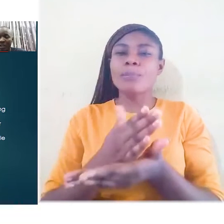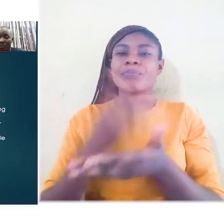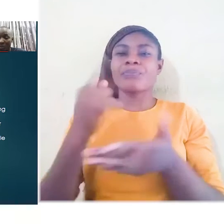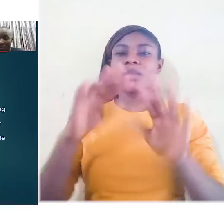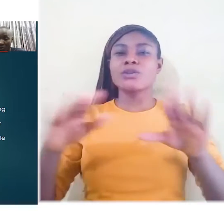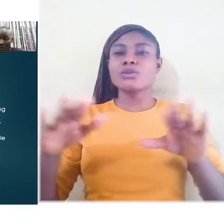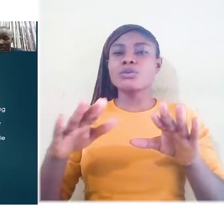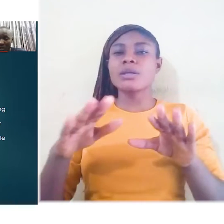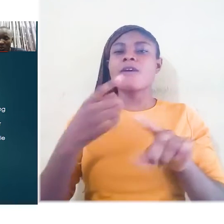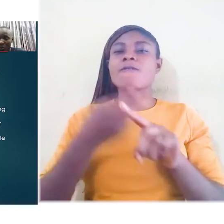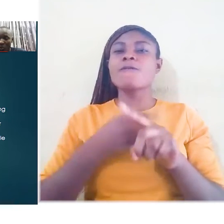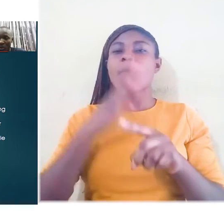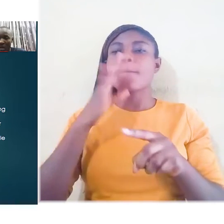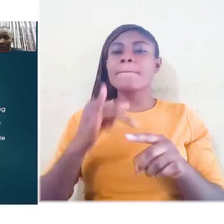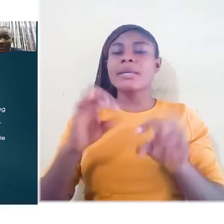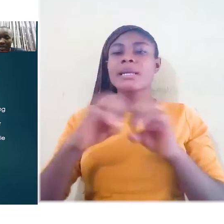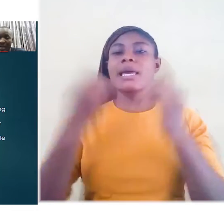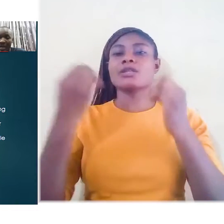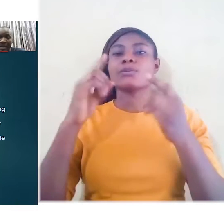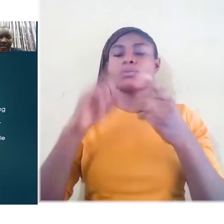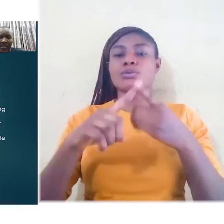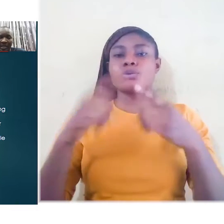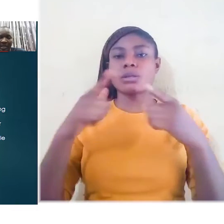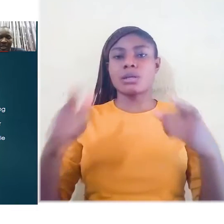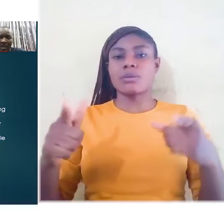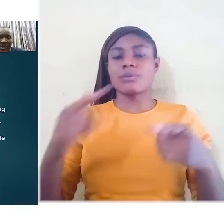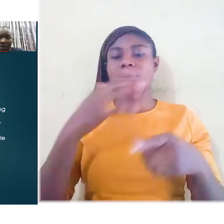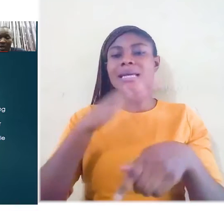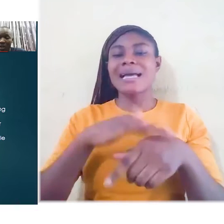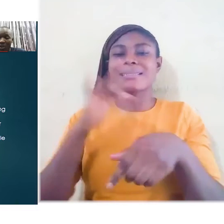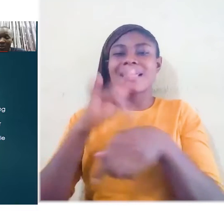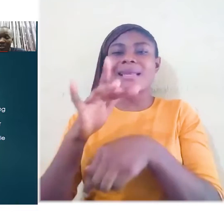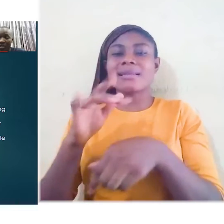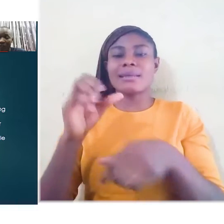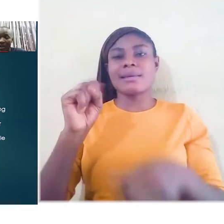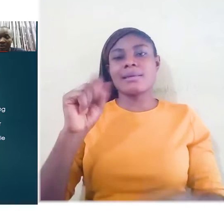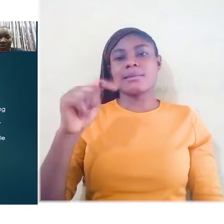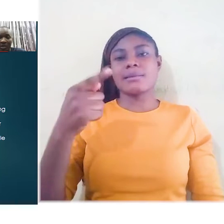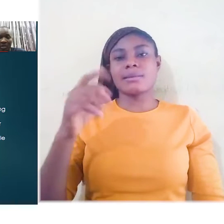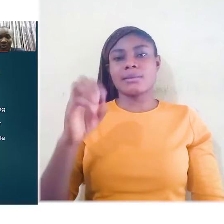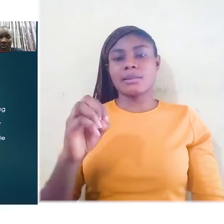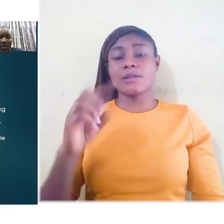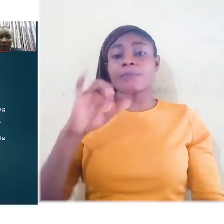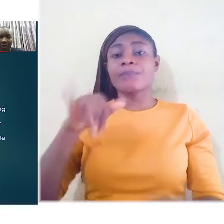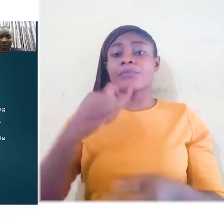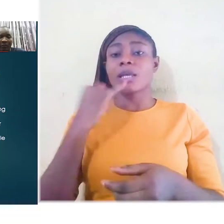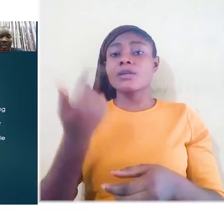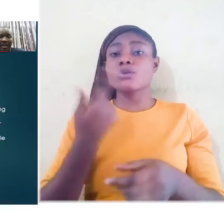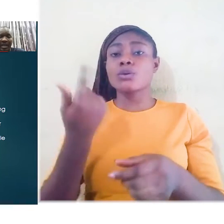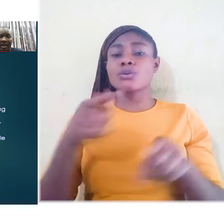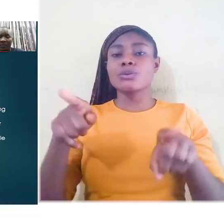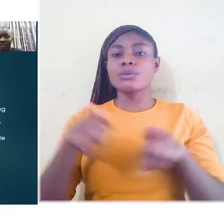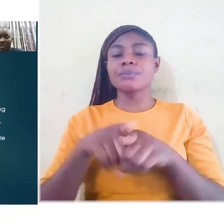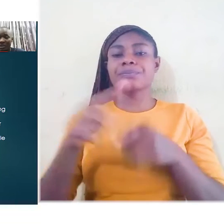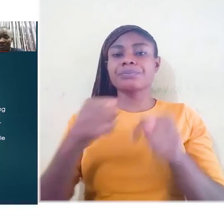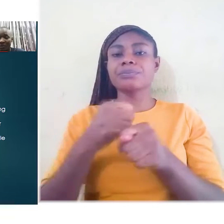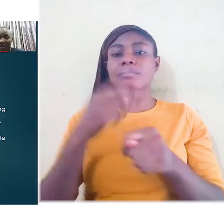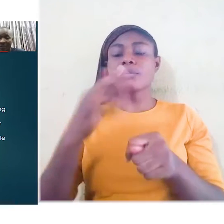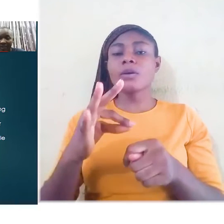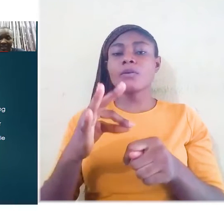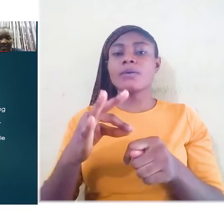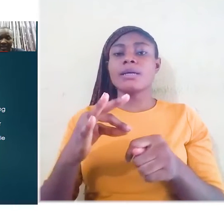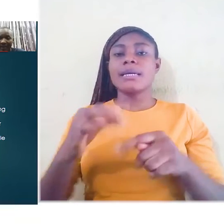being exposed to language at an early stage. Okay, there is always this factor. There is also another factor of denial and rejection